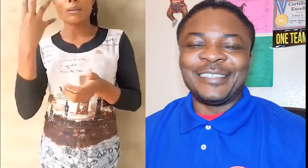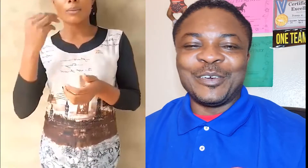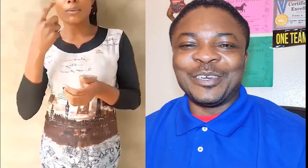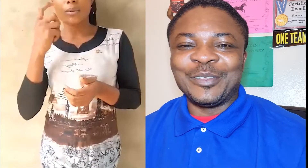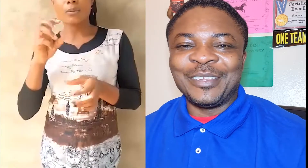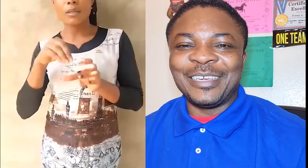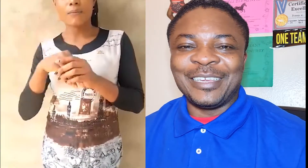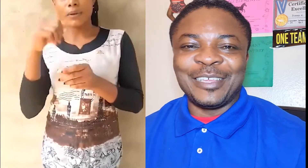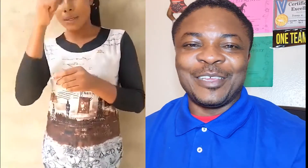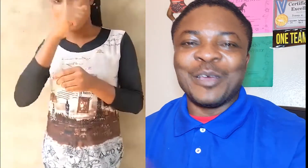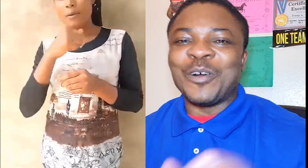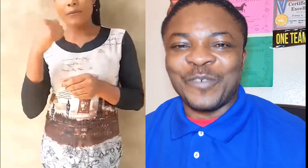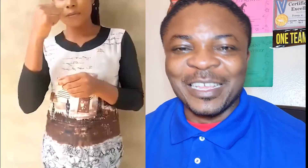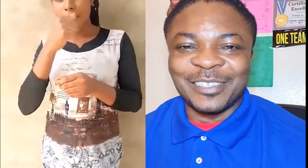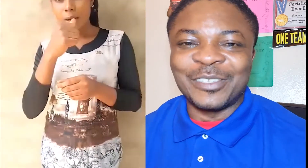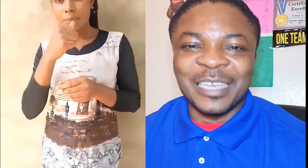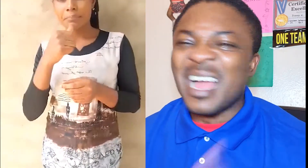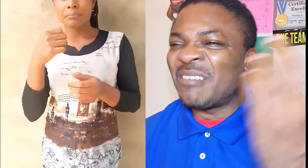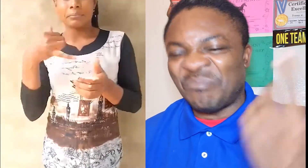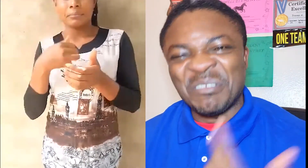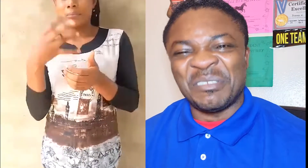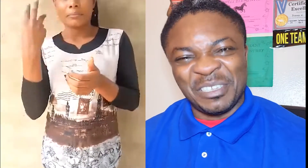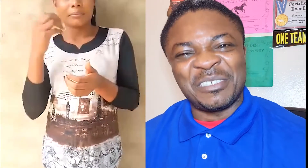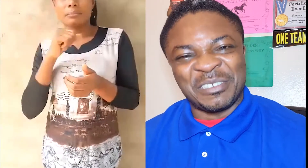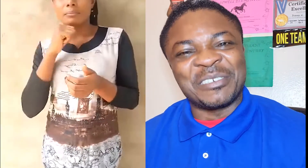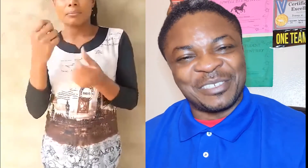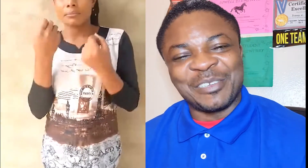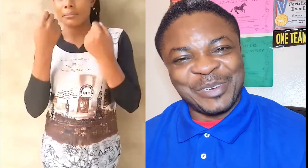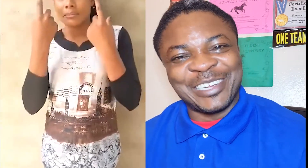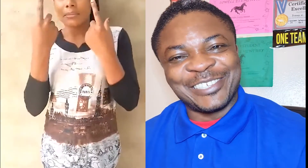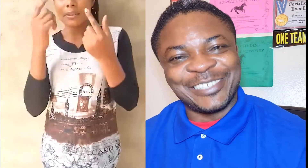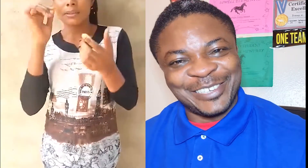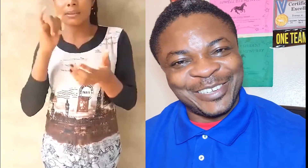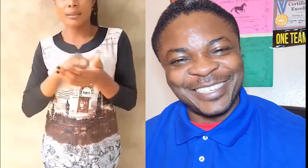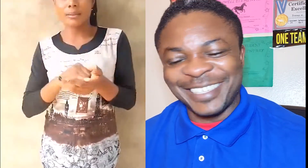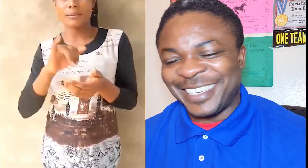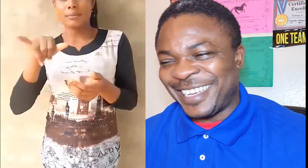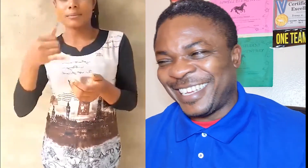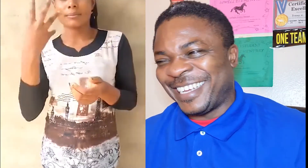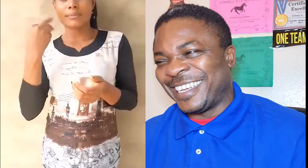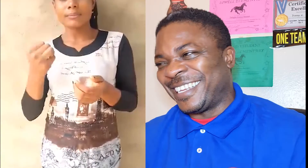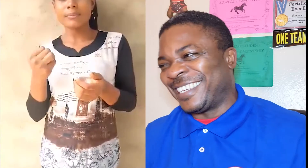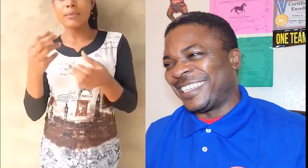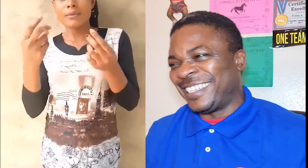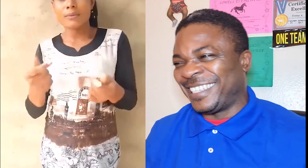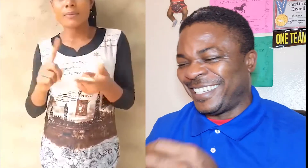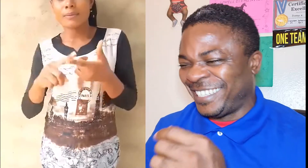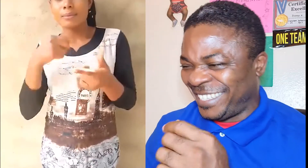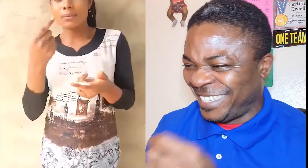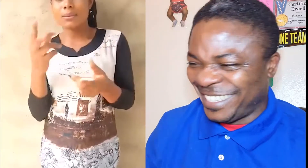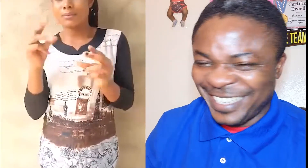that they were fast to say, I'm a gesture of communications,